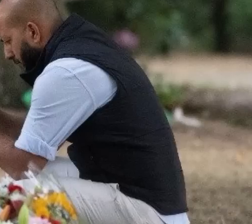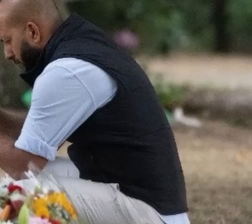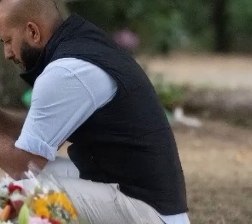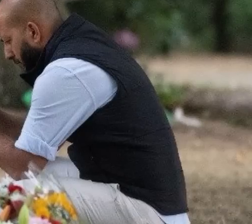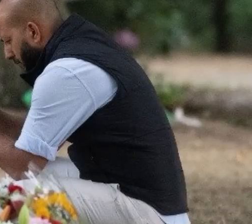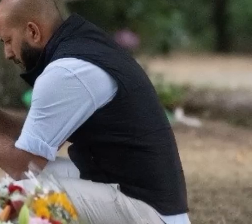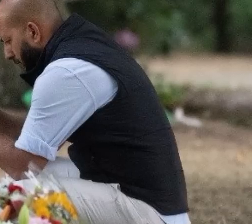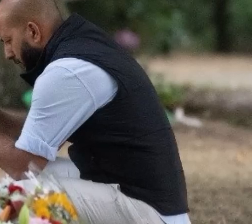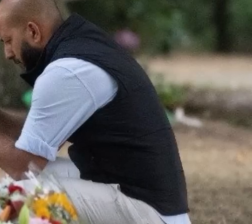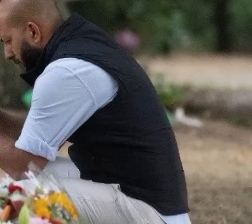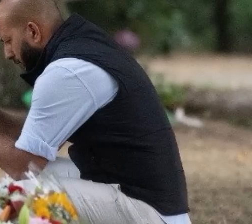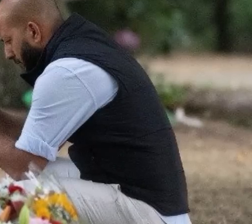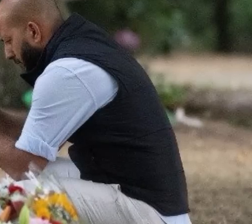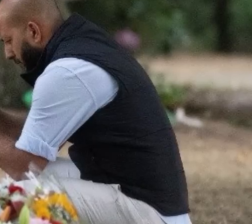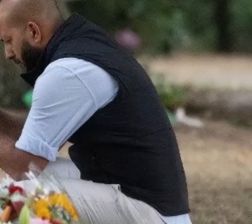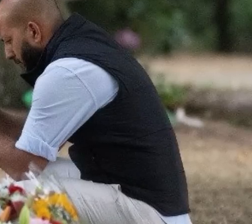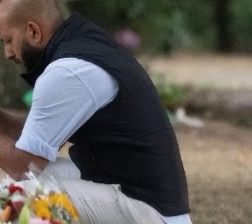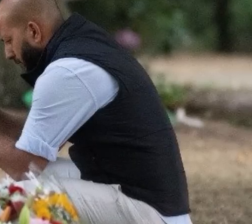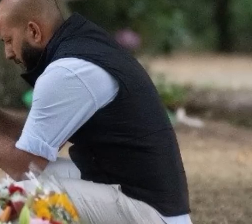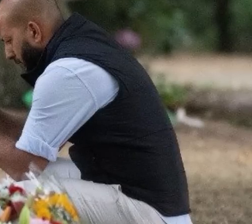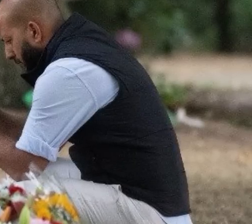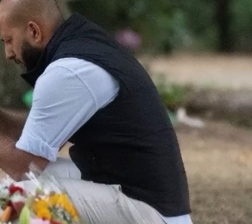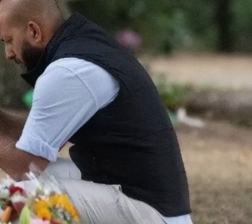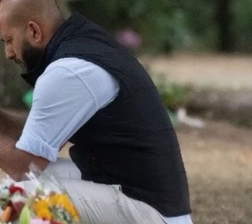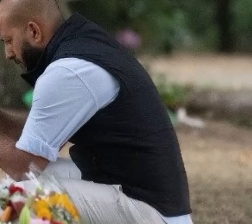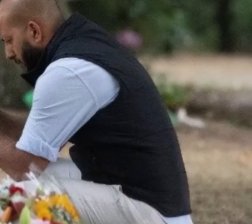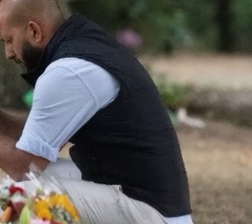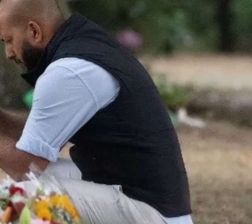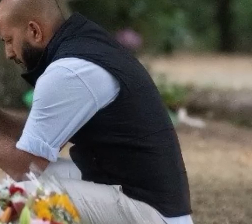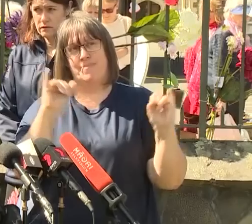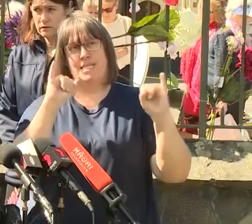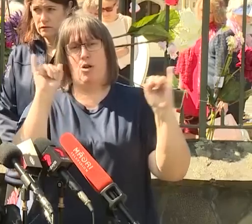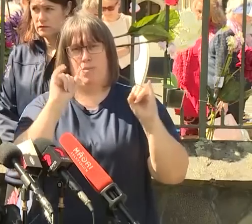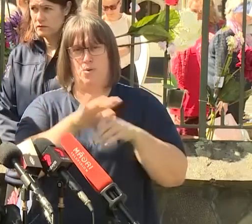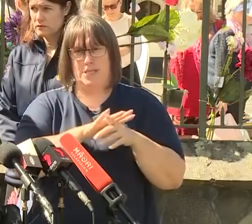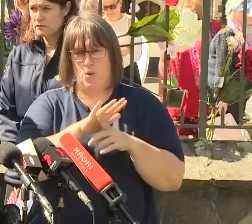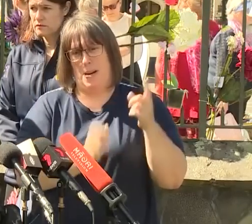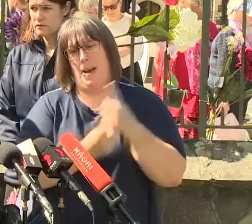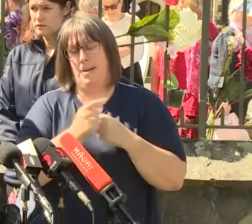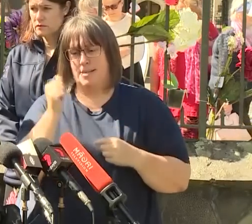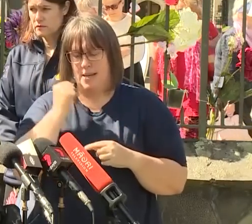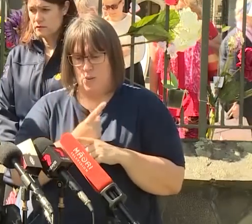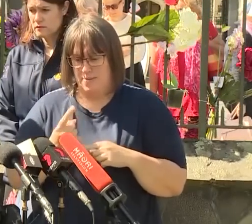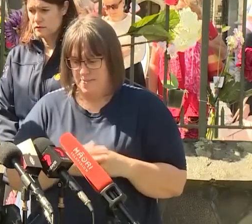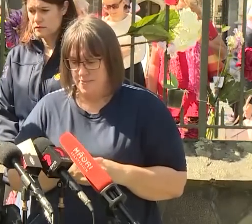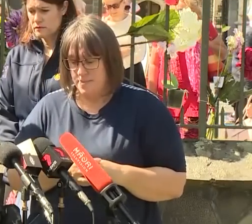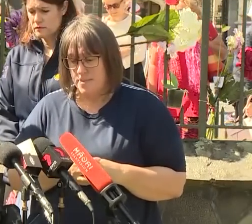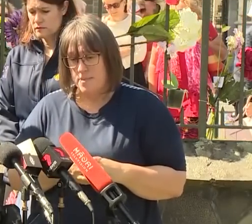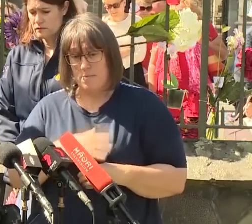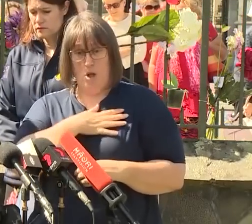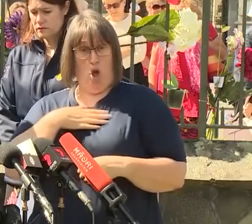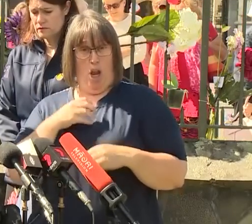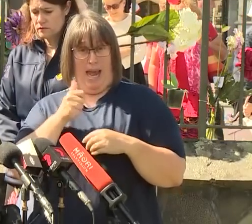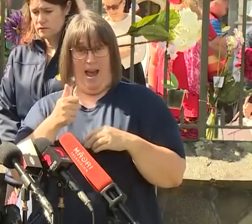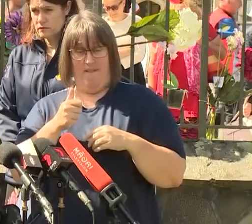its focus is on supporting the Muslim community and victims of the attack. Very early after the attack, Immigration